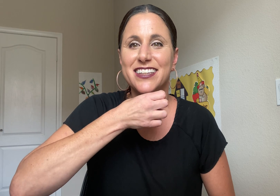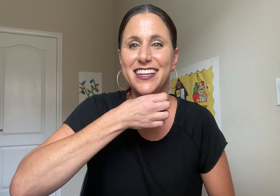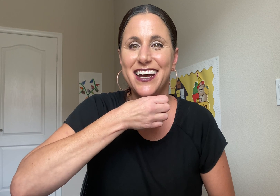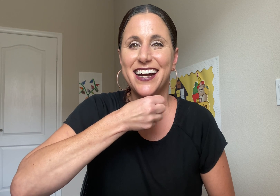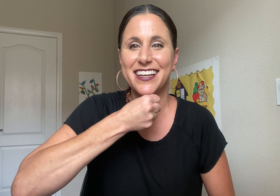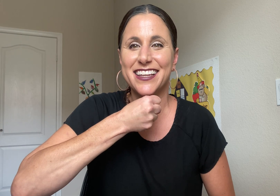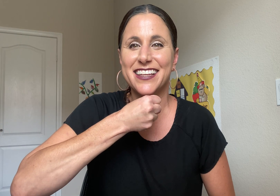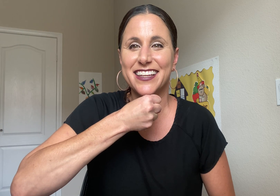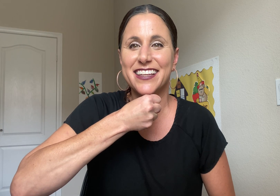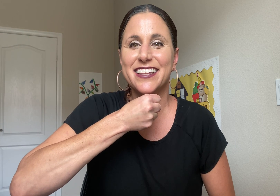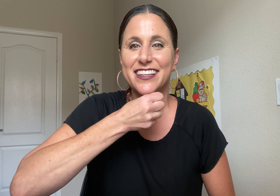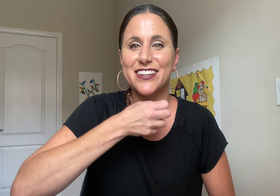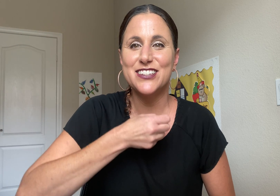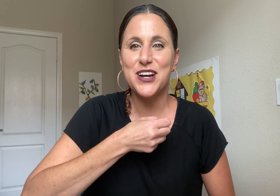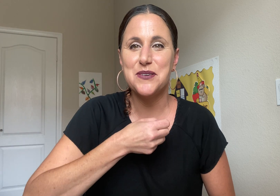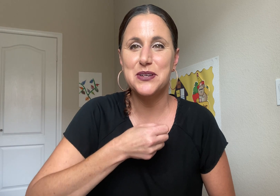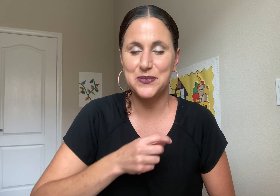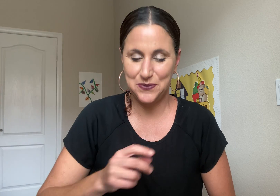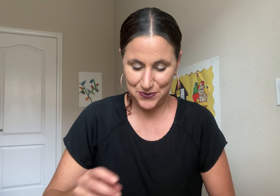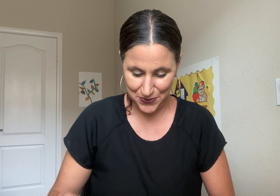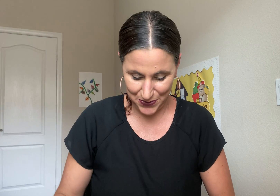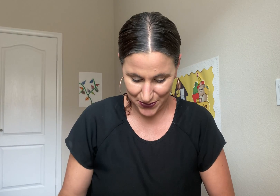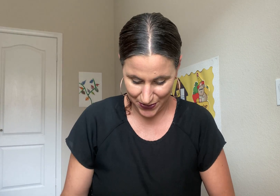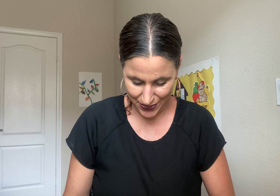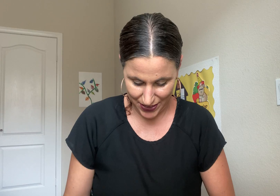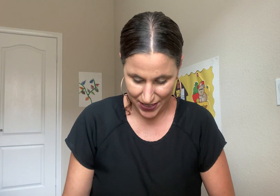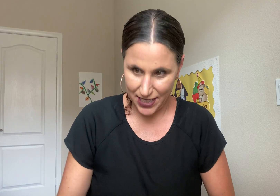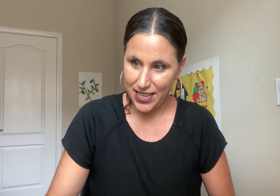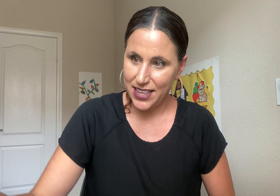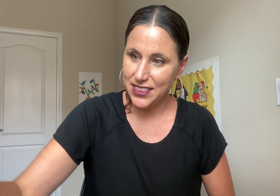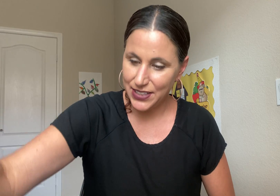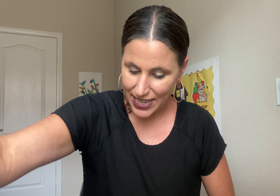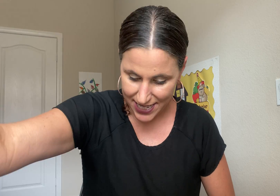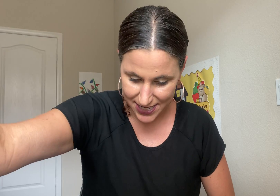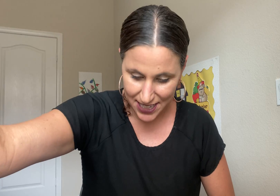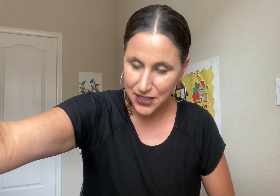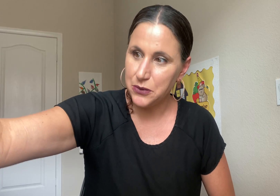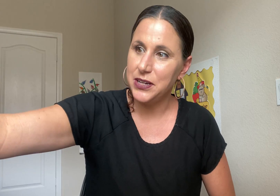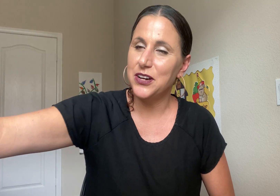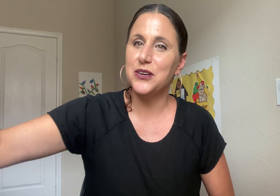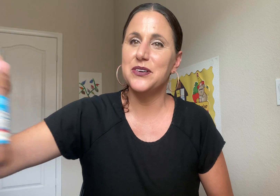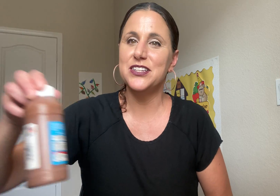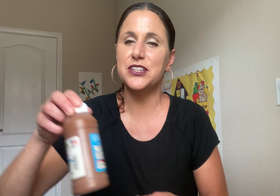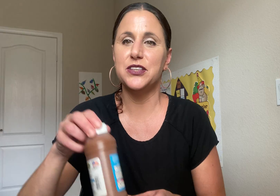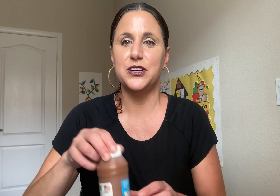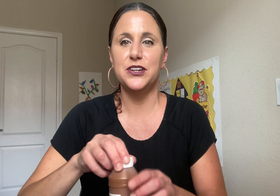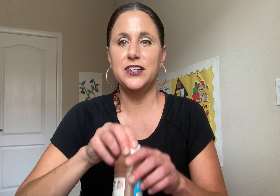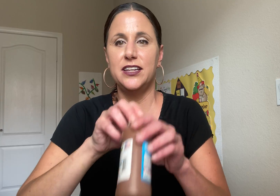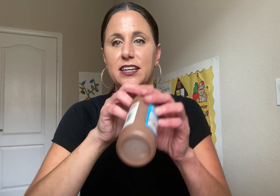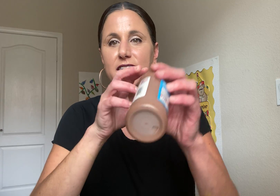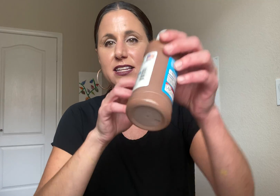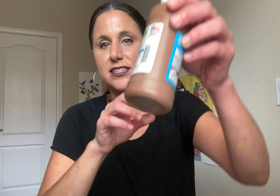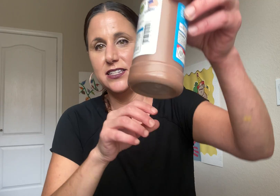Yeah, good job. The last color we are going to learn is this